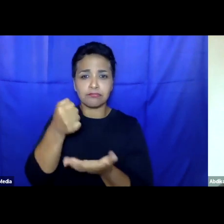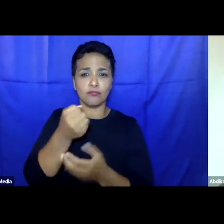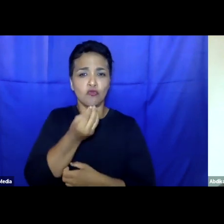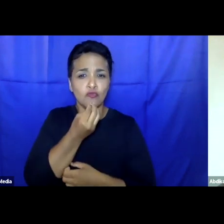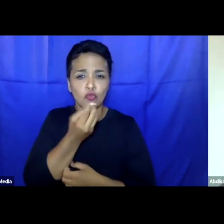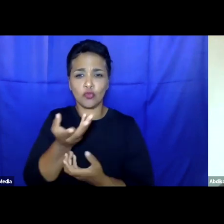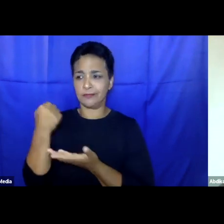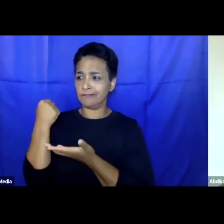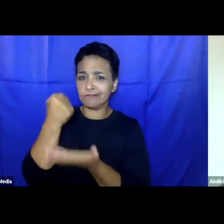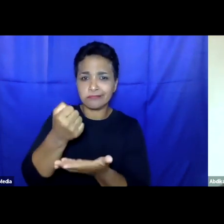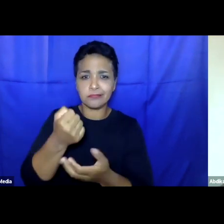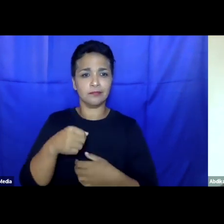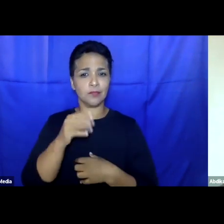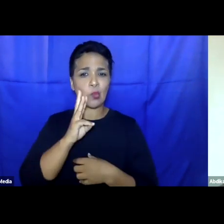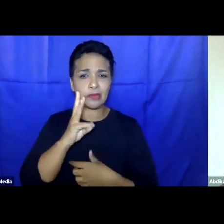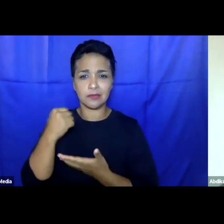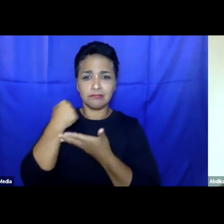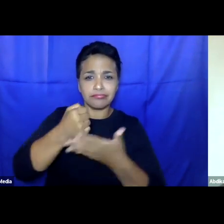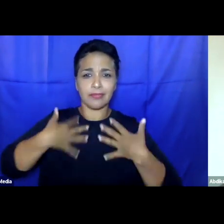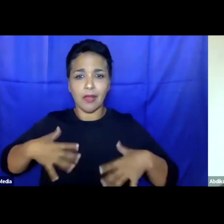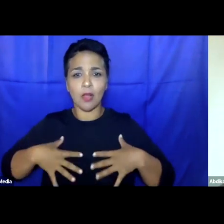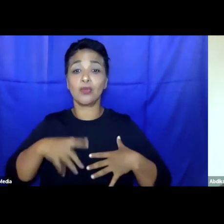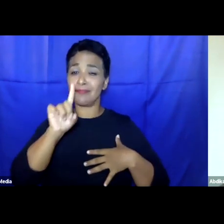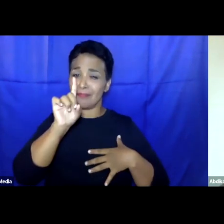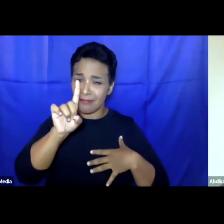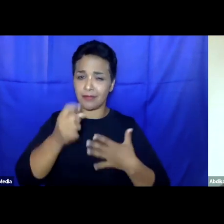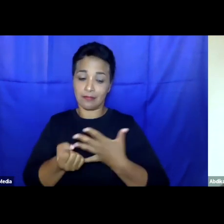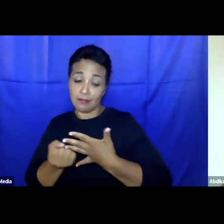So everything, is in this world is